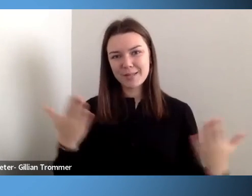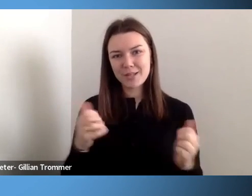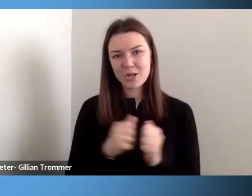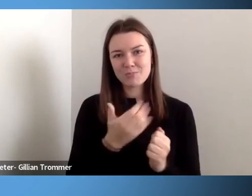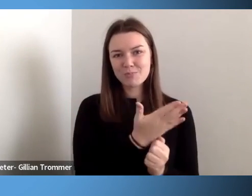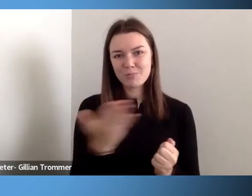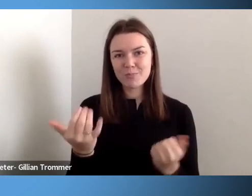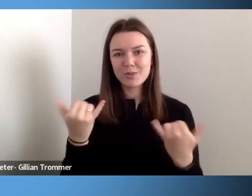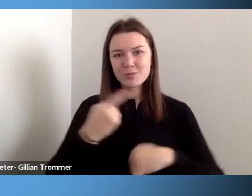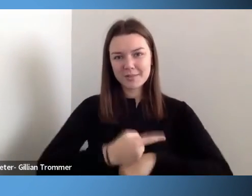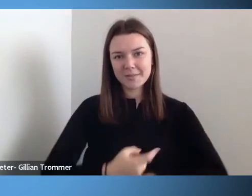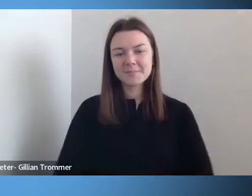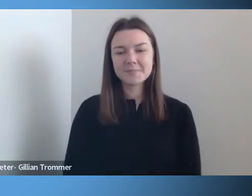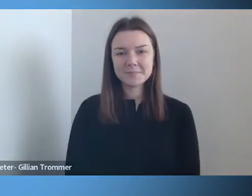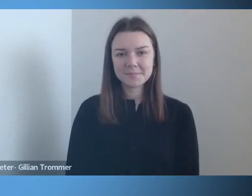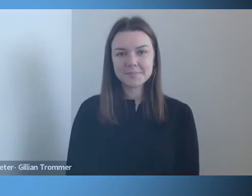Thank you.